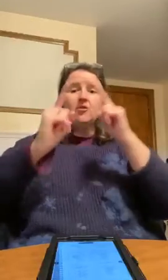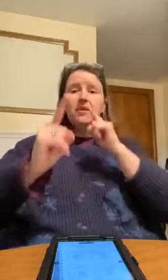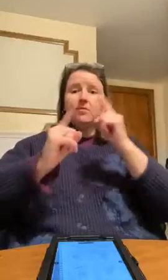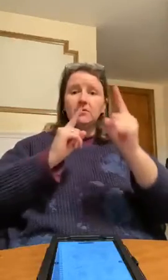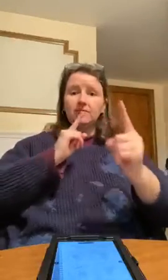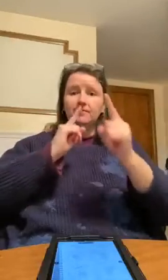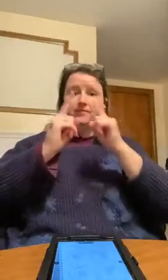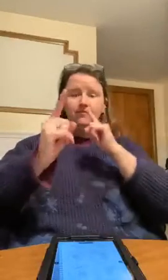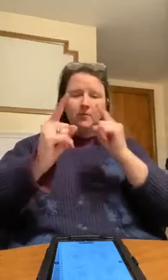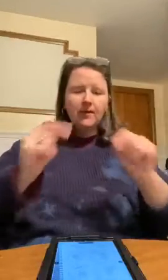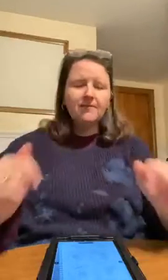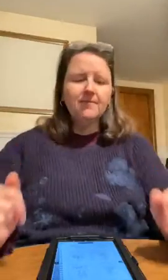people. Okay.